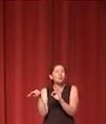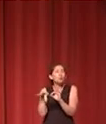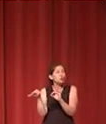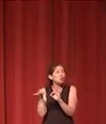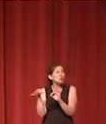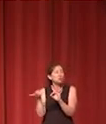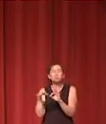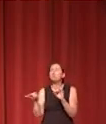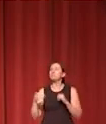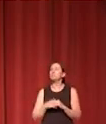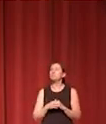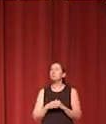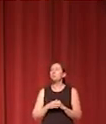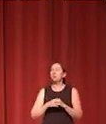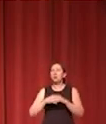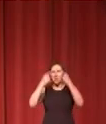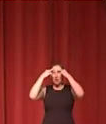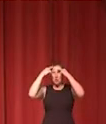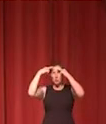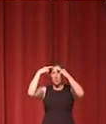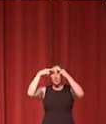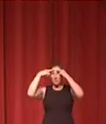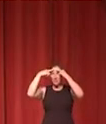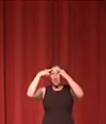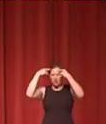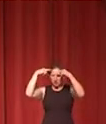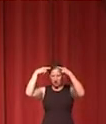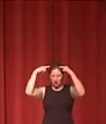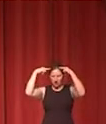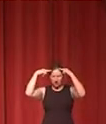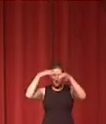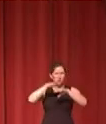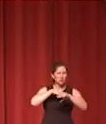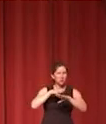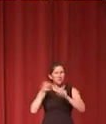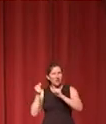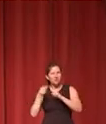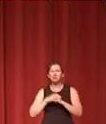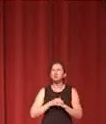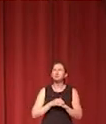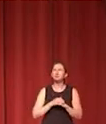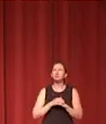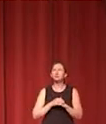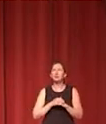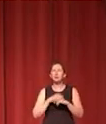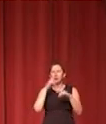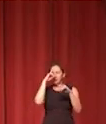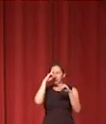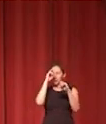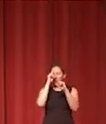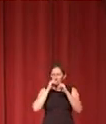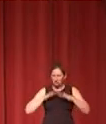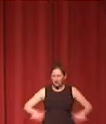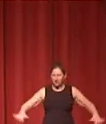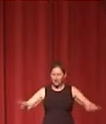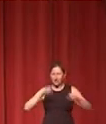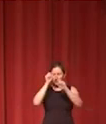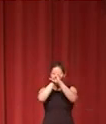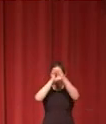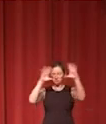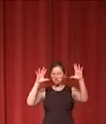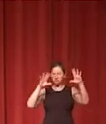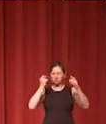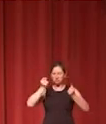think, our behavior, how well we can picture where things are in space. So there's a lot of different thinking abilities